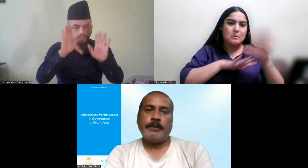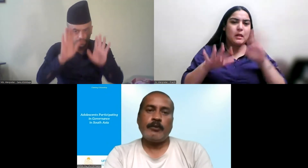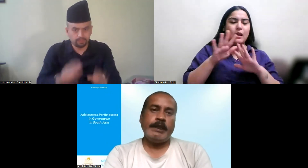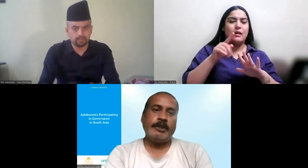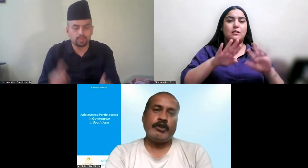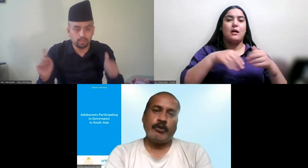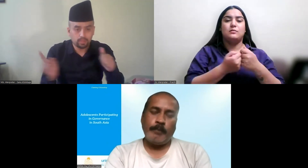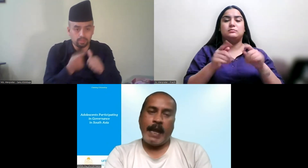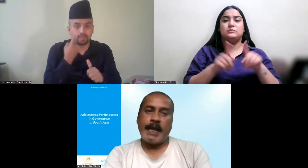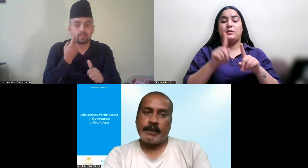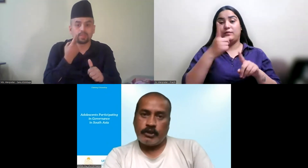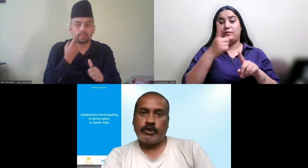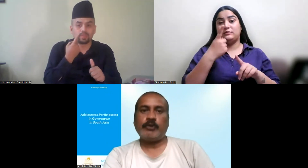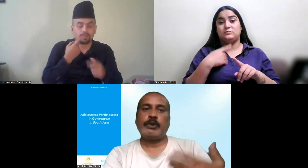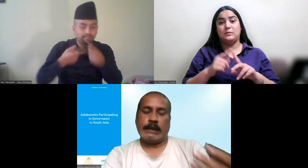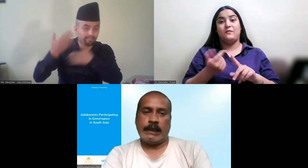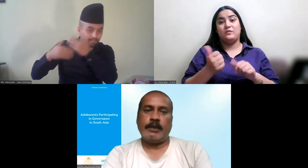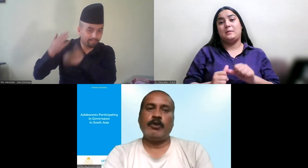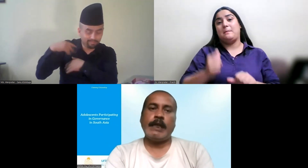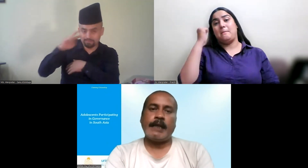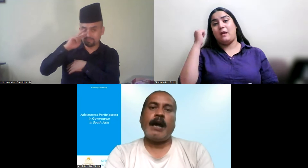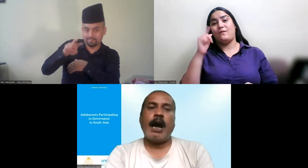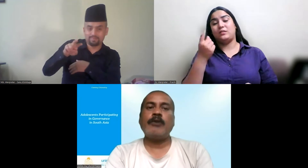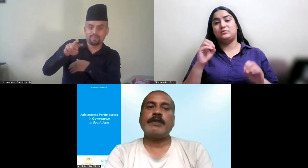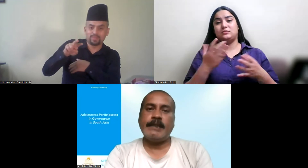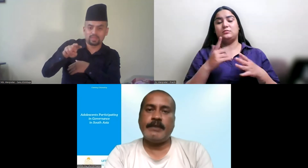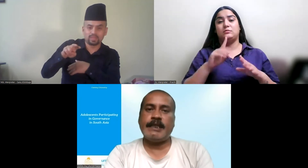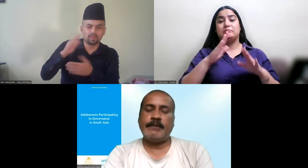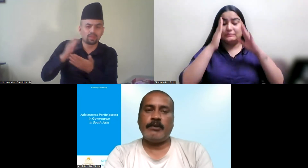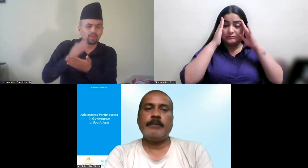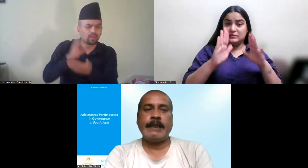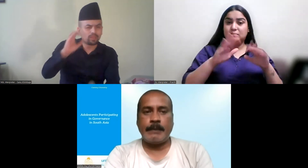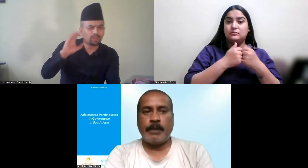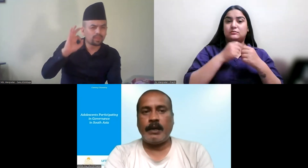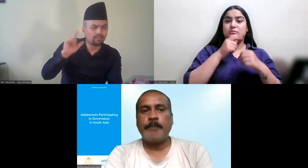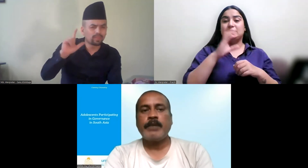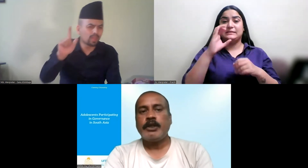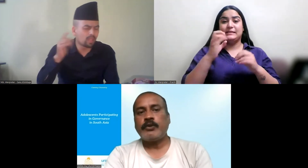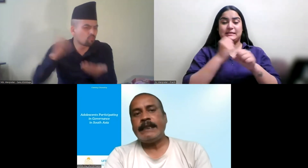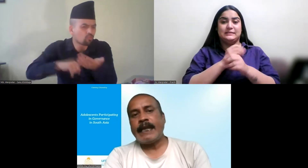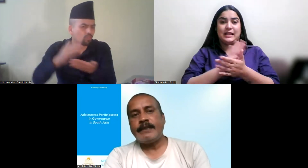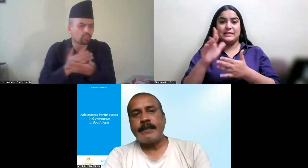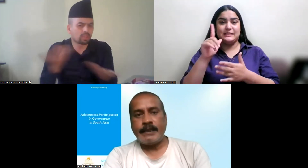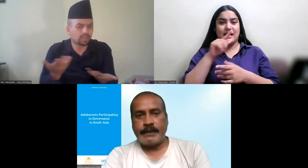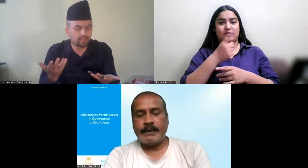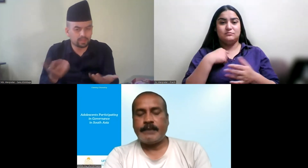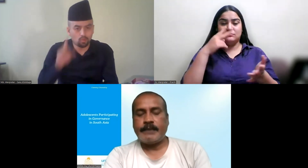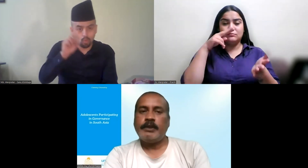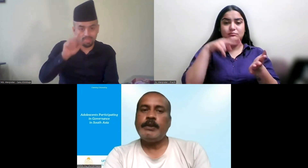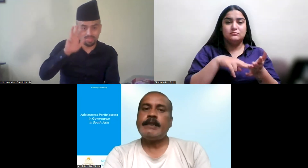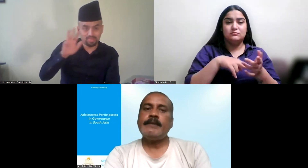First of all, we need to go back to look at how CFLG evolved in Nepal. So in